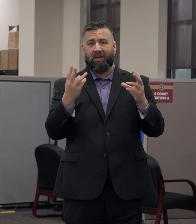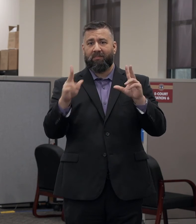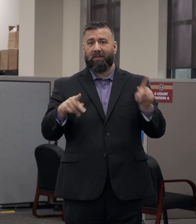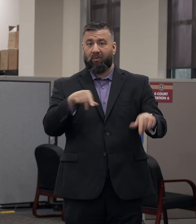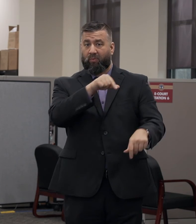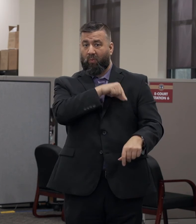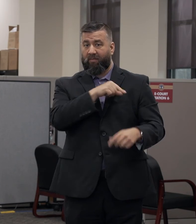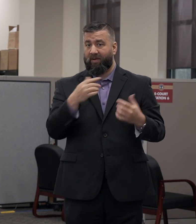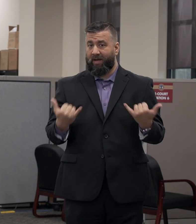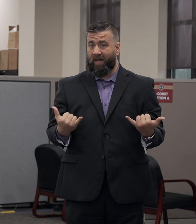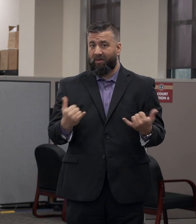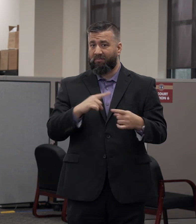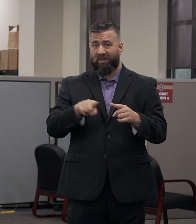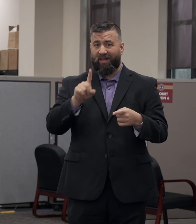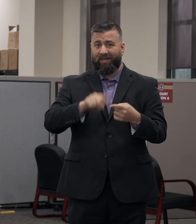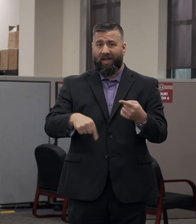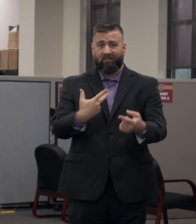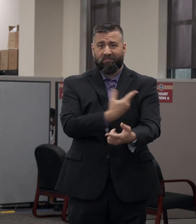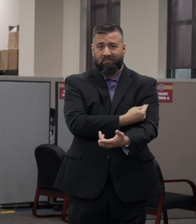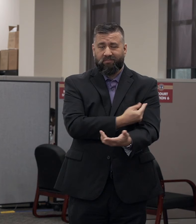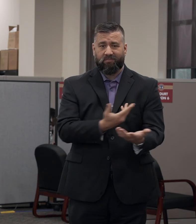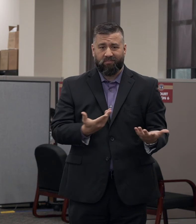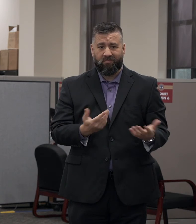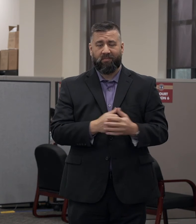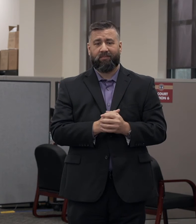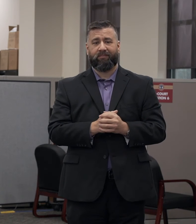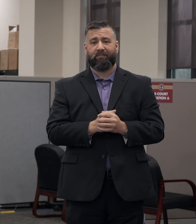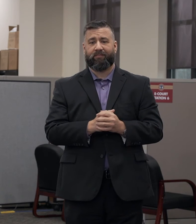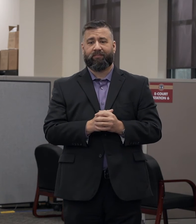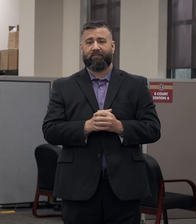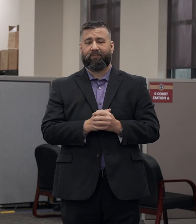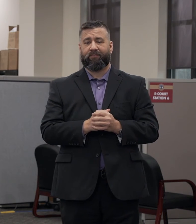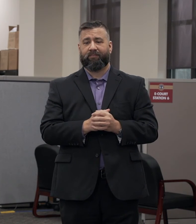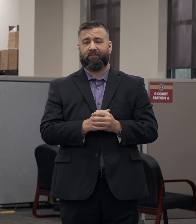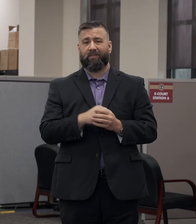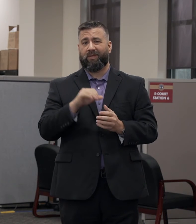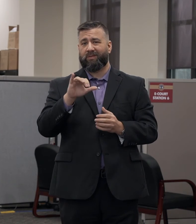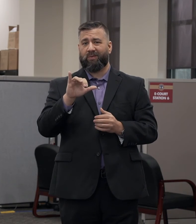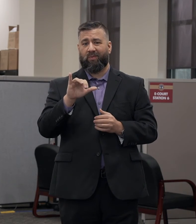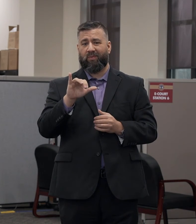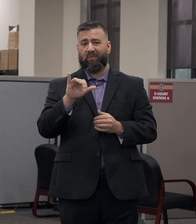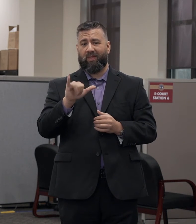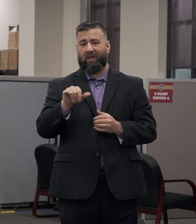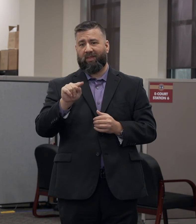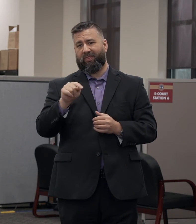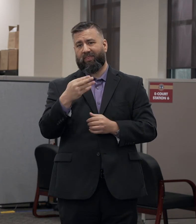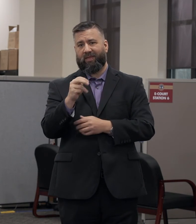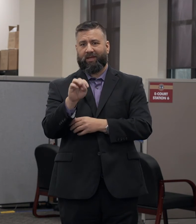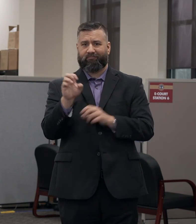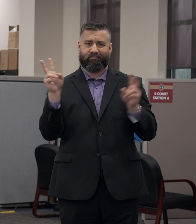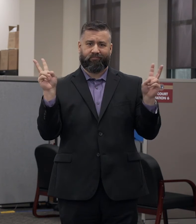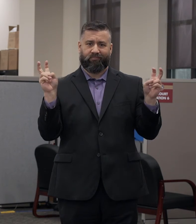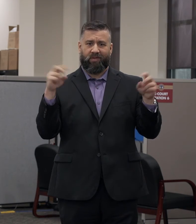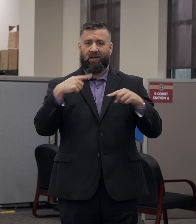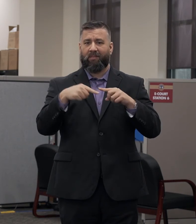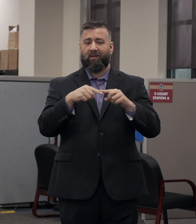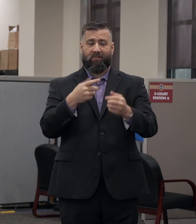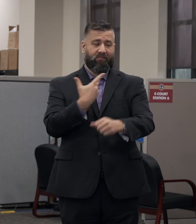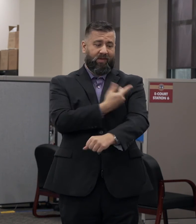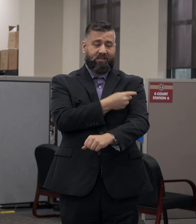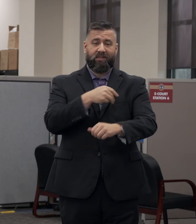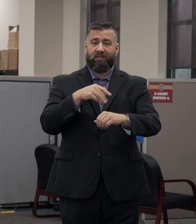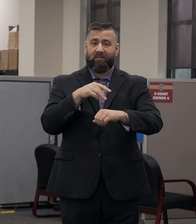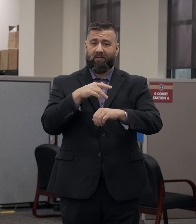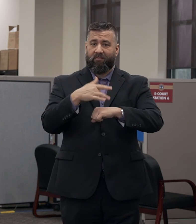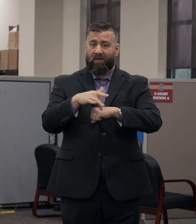that are eligible in St. Louis County. So this underlying theme about vaccine availability in St. Louis